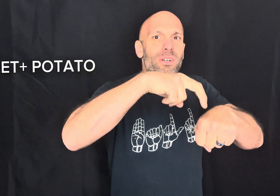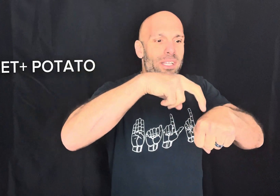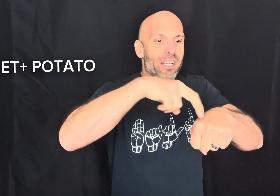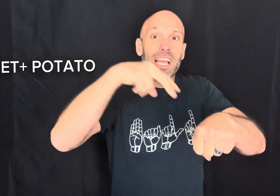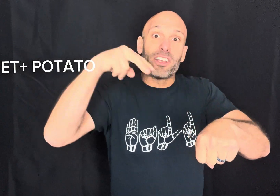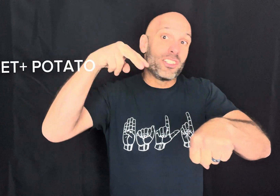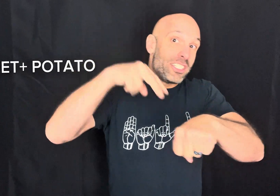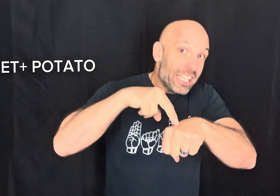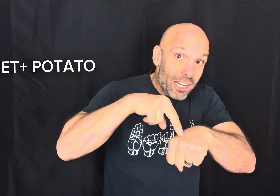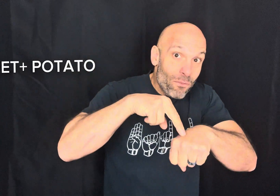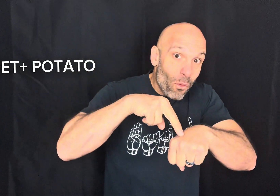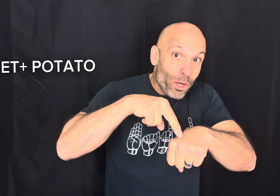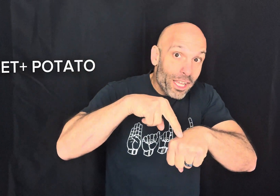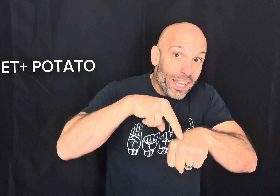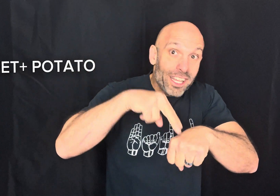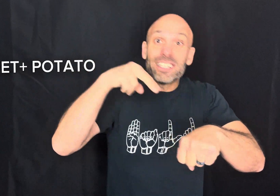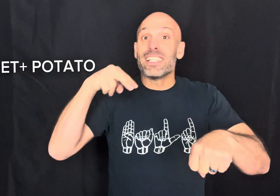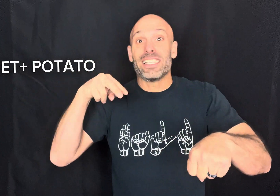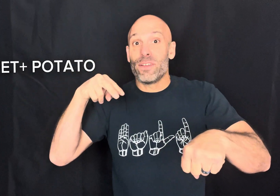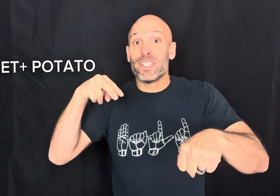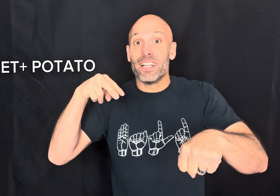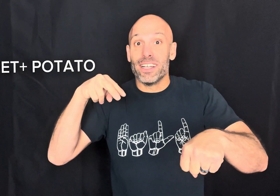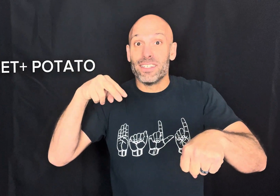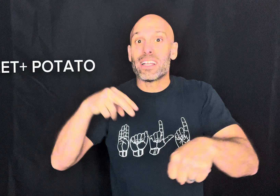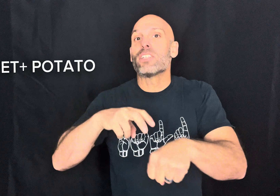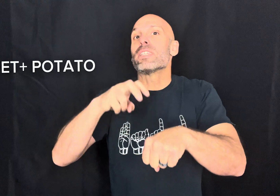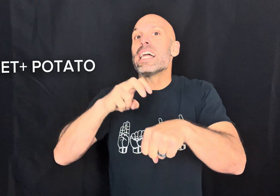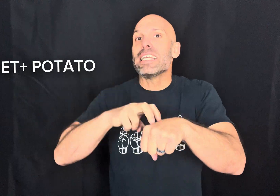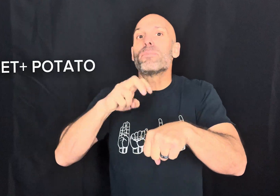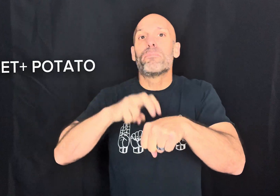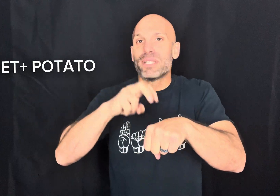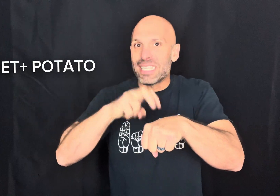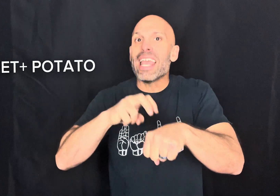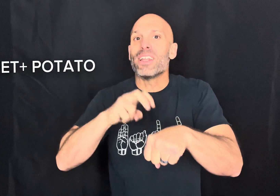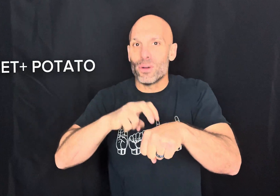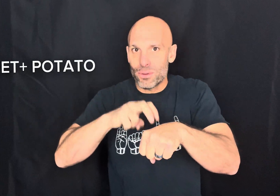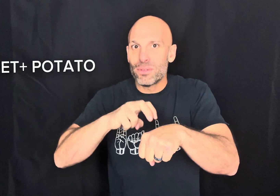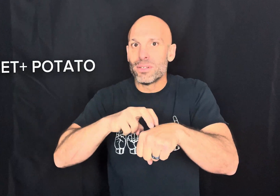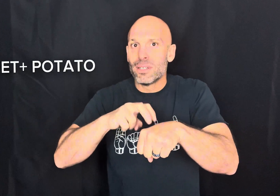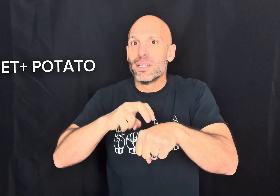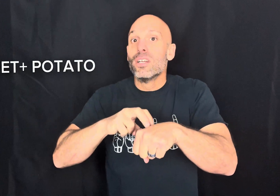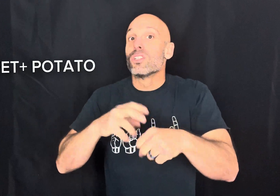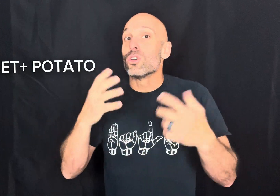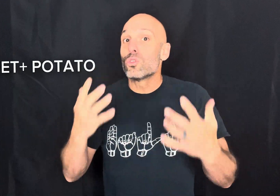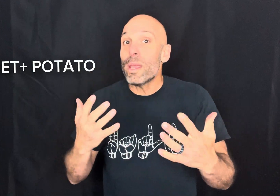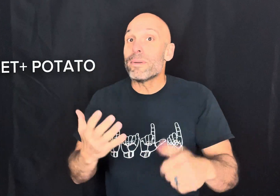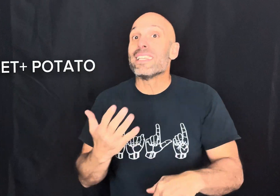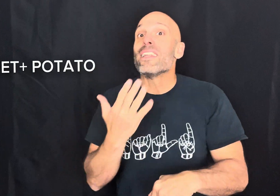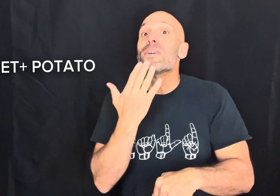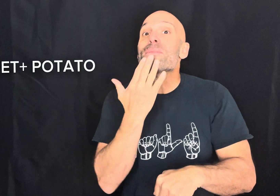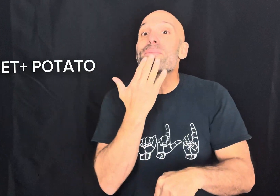here, like you're sticking a fork in it to see if it's done. Okay, so that is potato. So sweet potato,